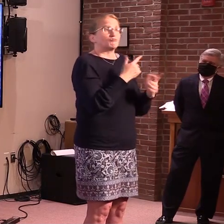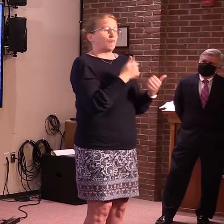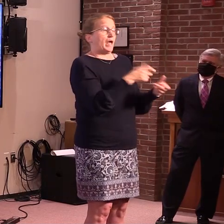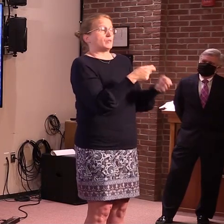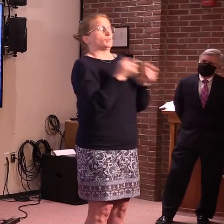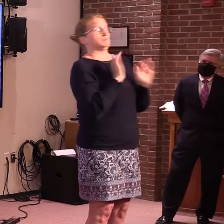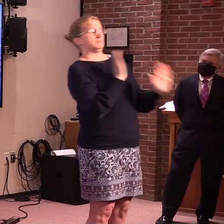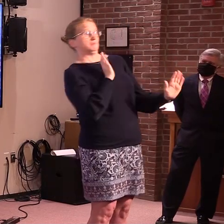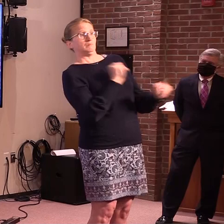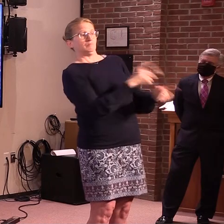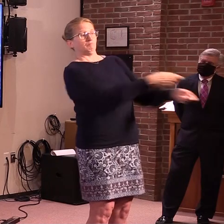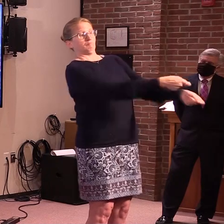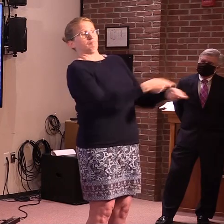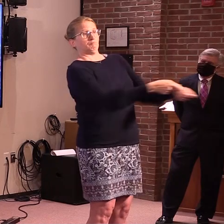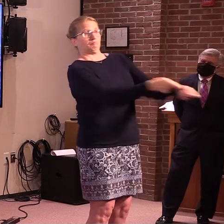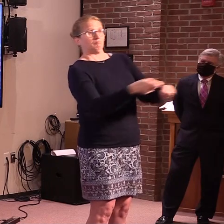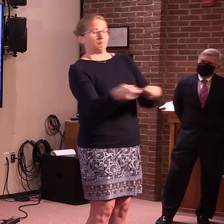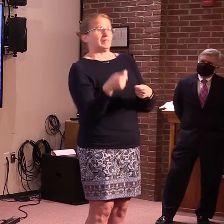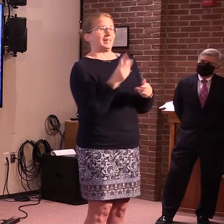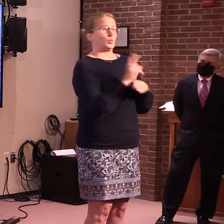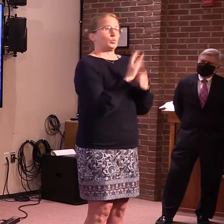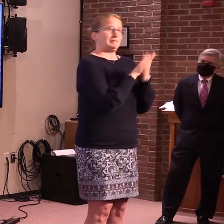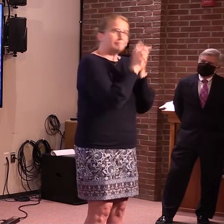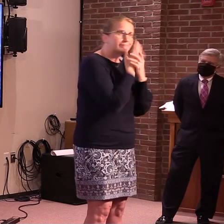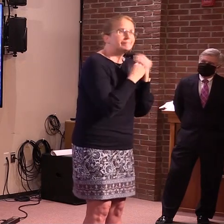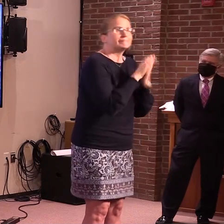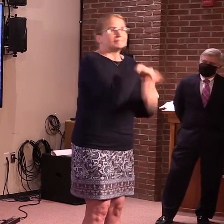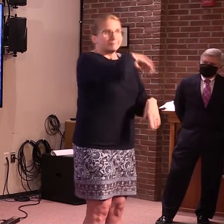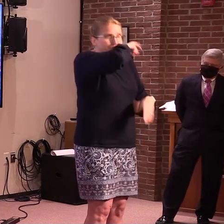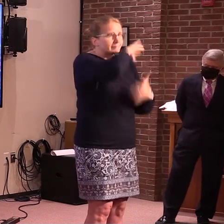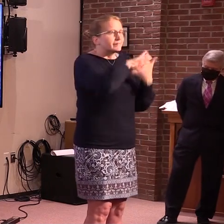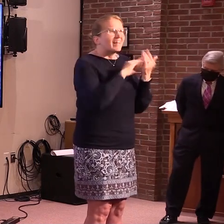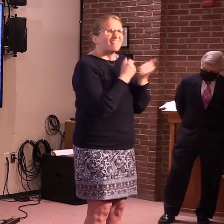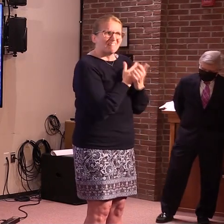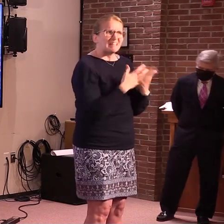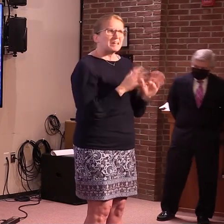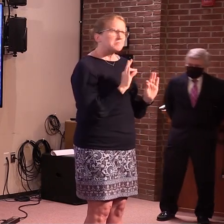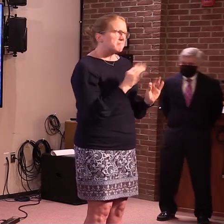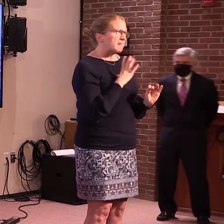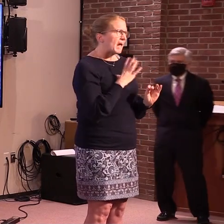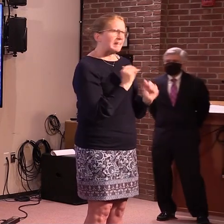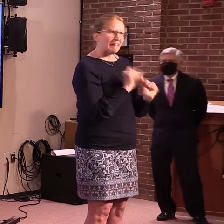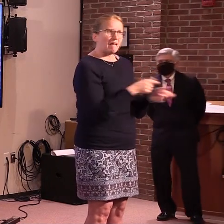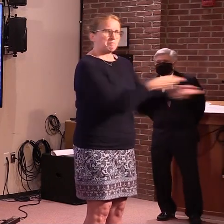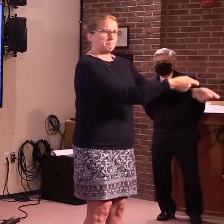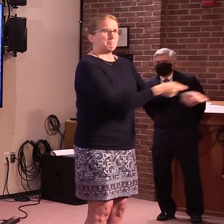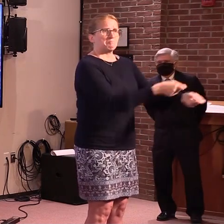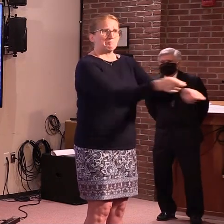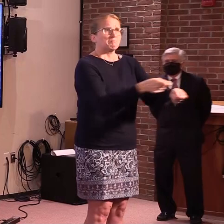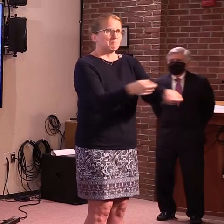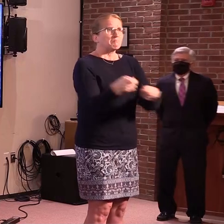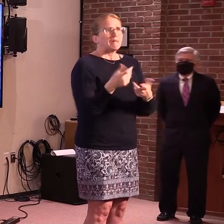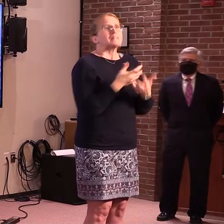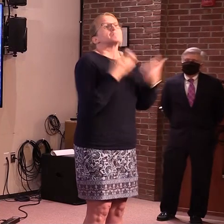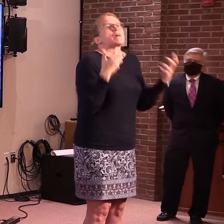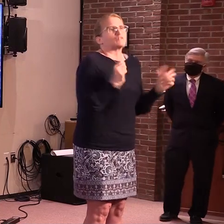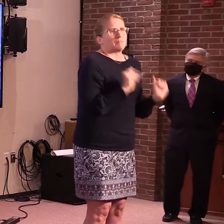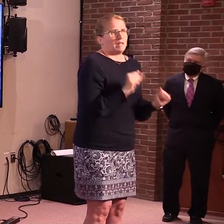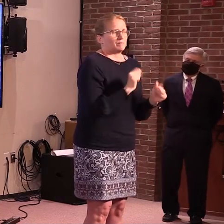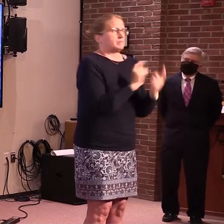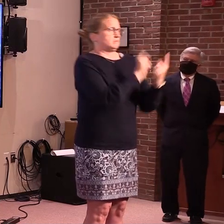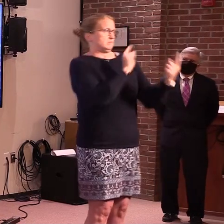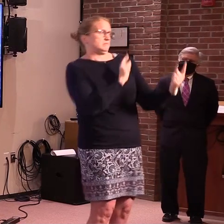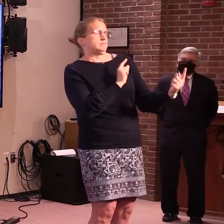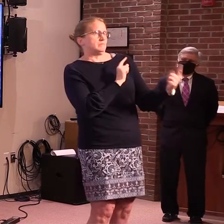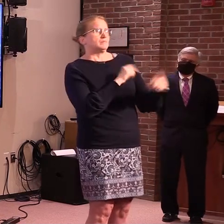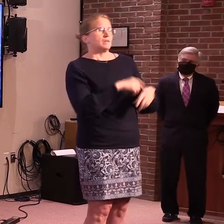precautions, having, using hygiene as best possible, and then again trying to keep as much distance as